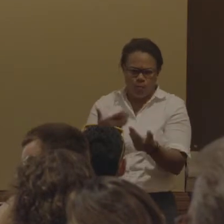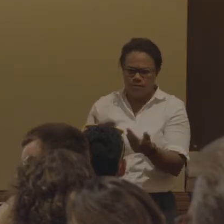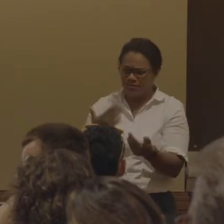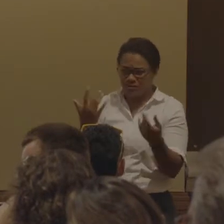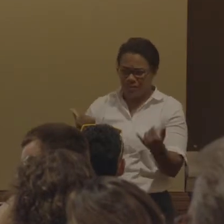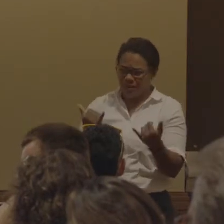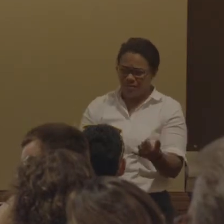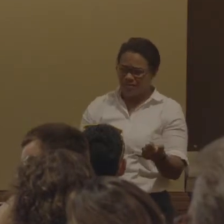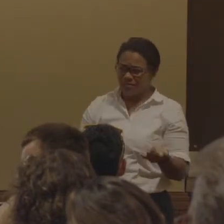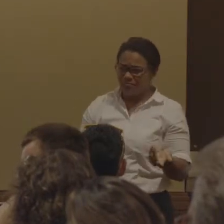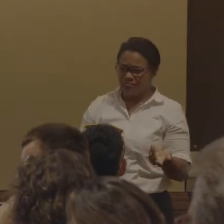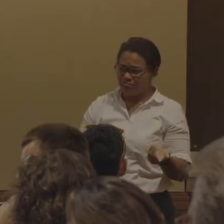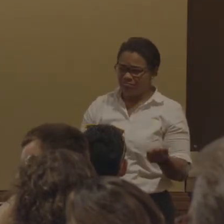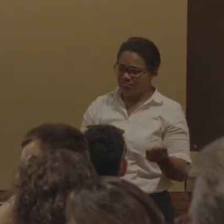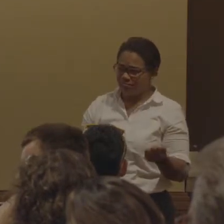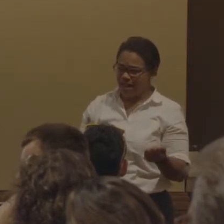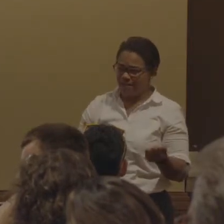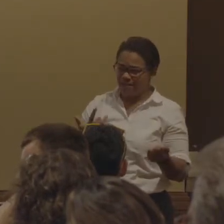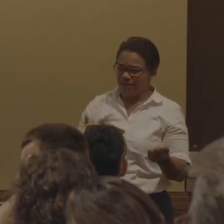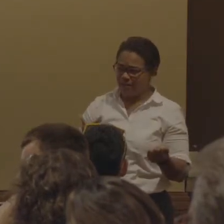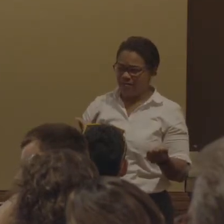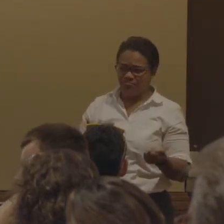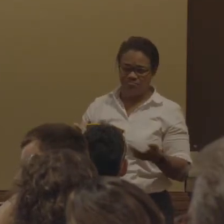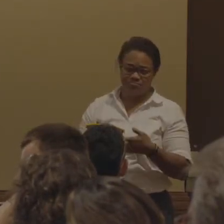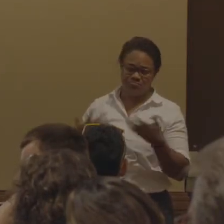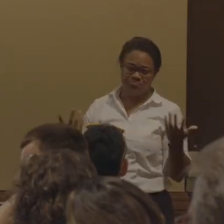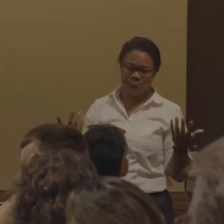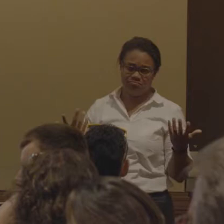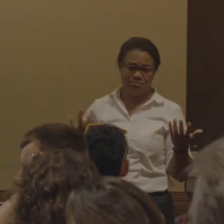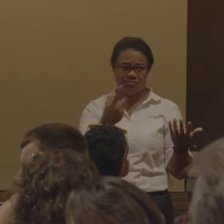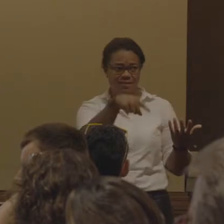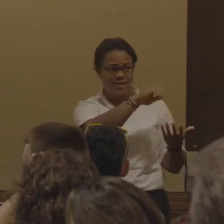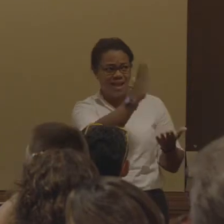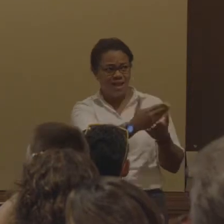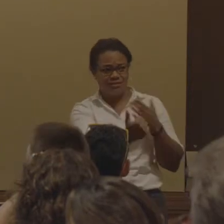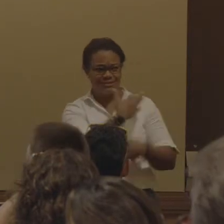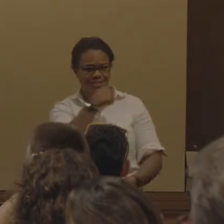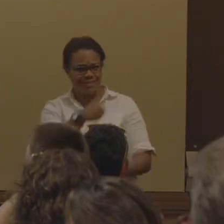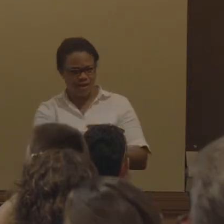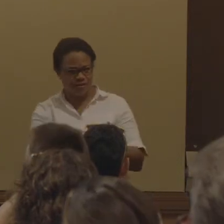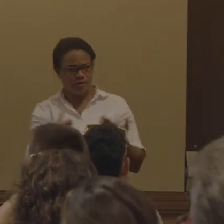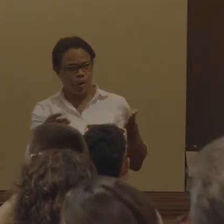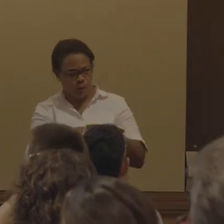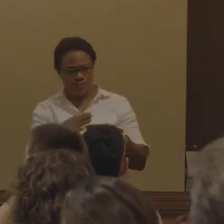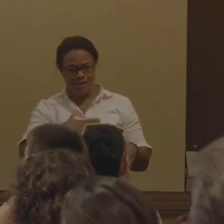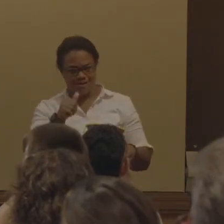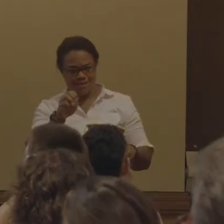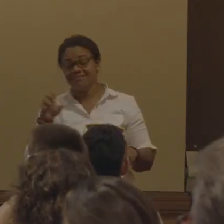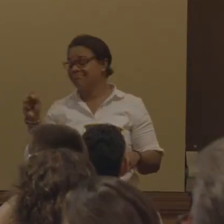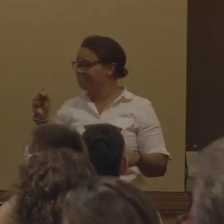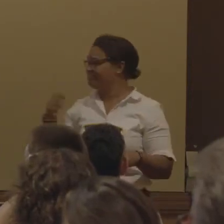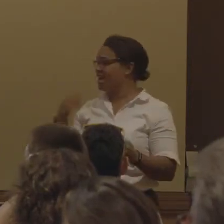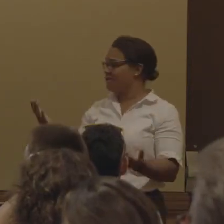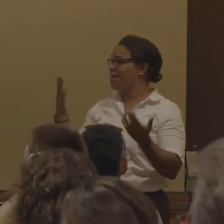At this point, I feel like that they never sent the letter to close it. Yeah, and I would check with your counselor.